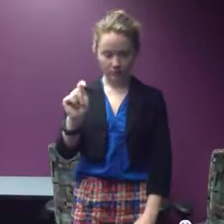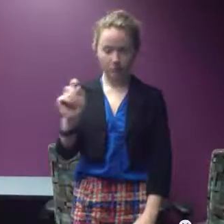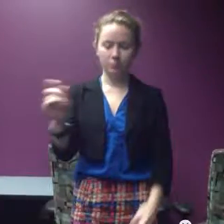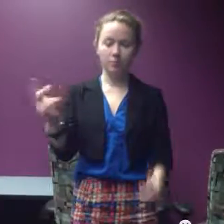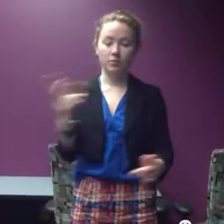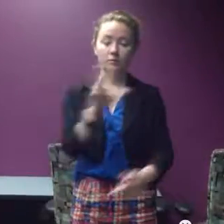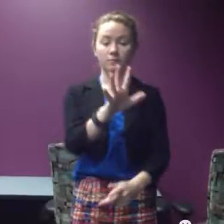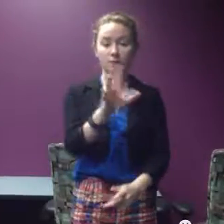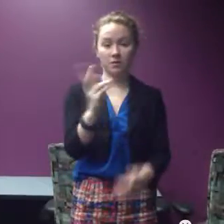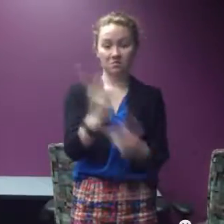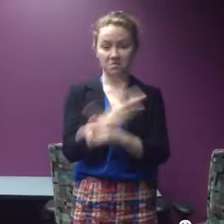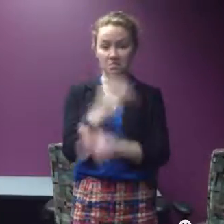feet